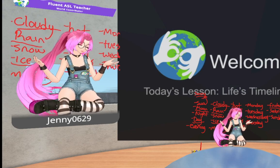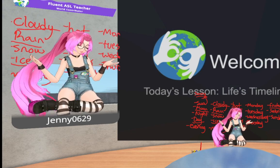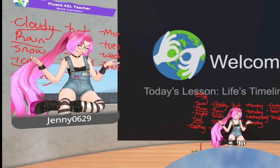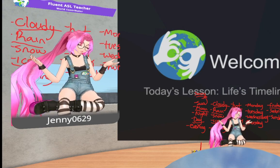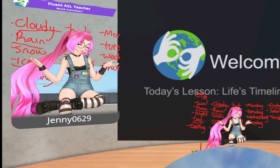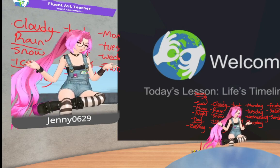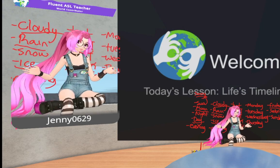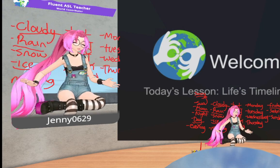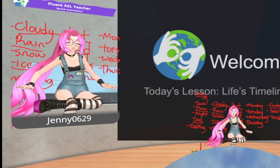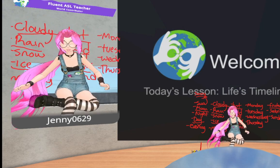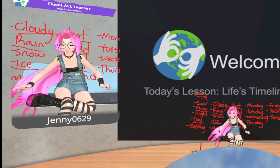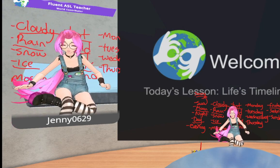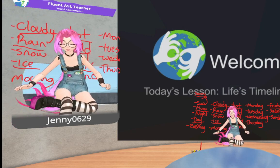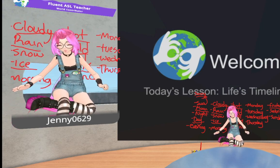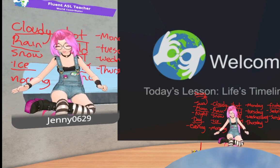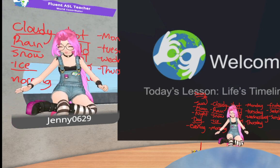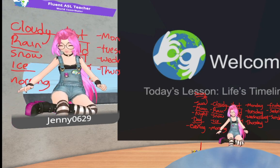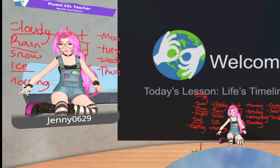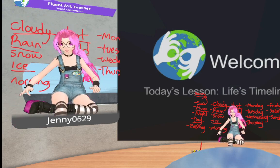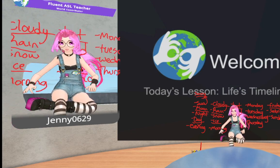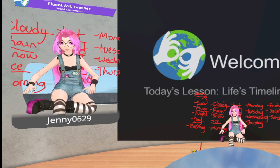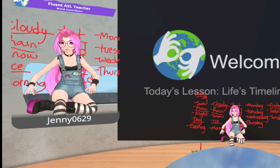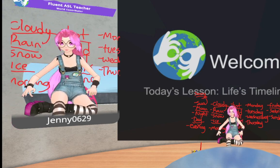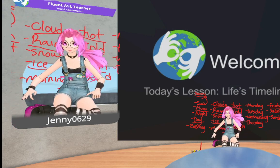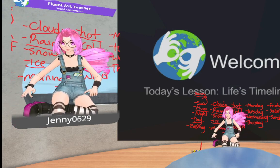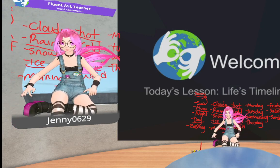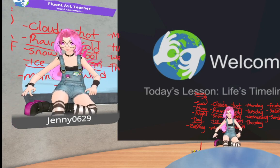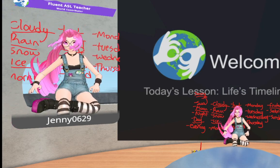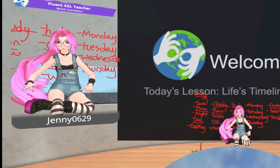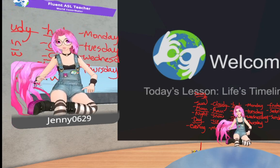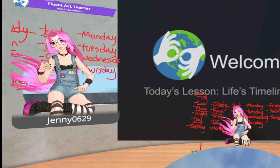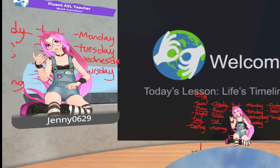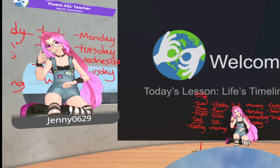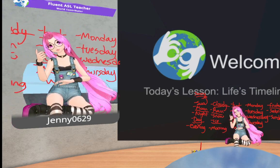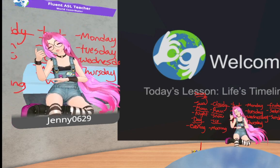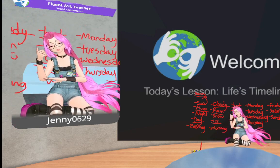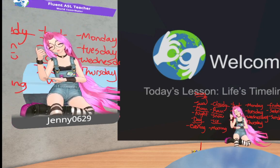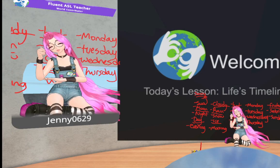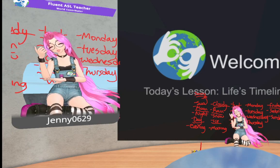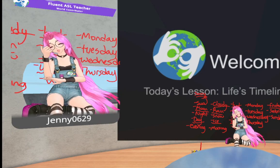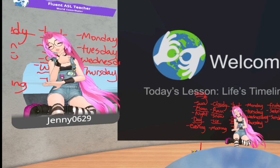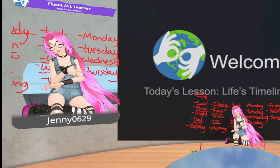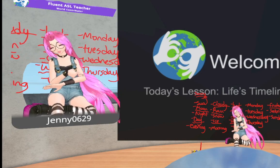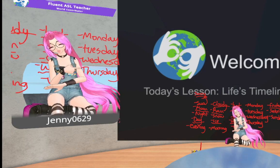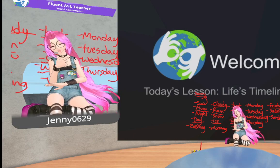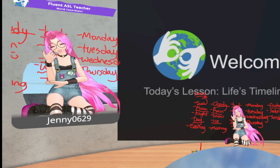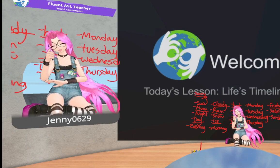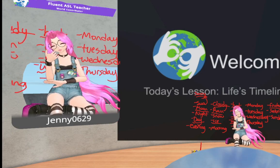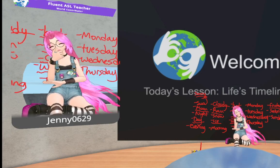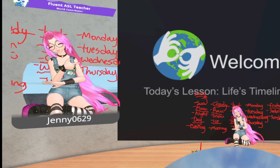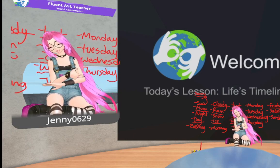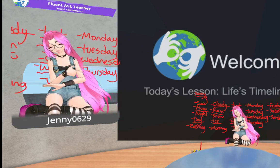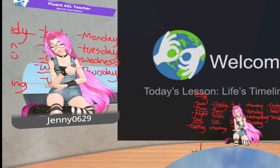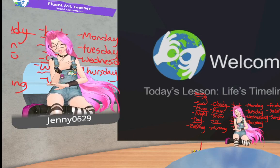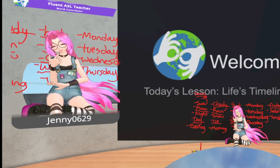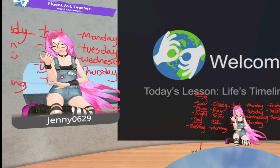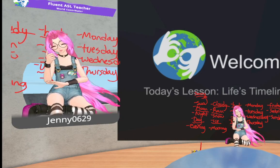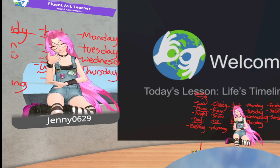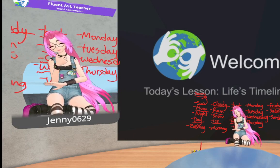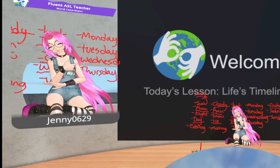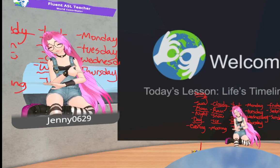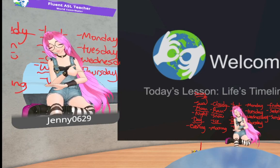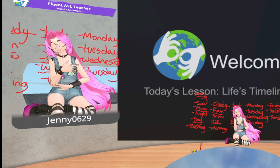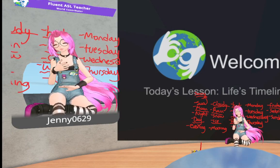Yeah, I don't really know what else to say. It is really useful. 10 days. I don't know, You'd for that one you'd say 10 days. 10 days.